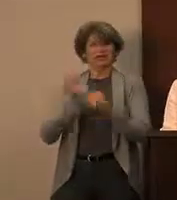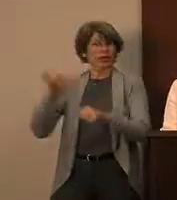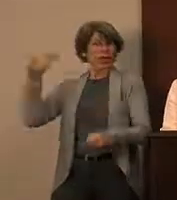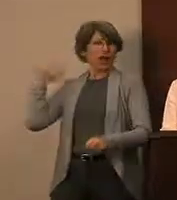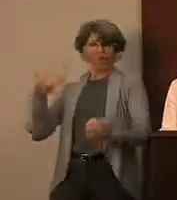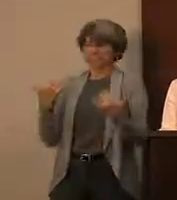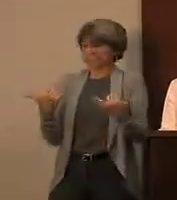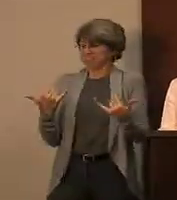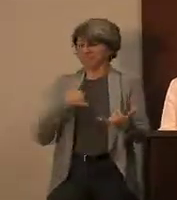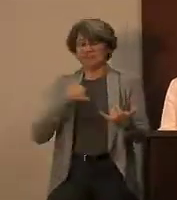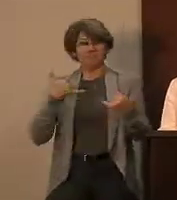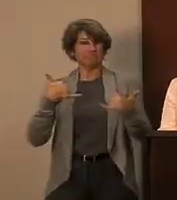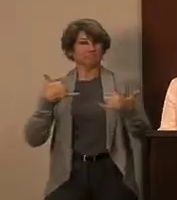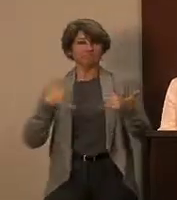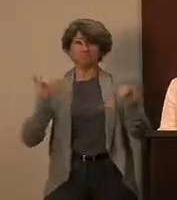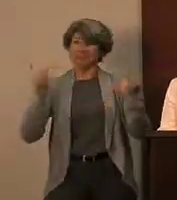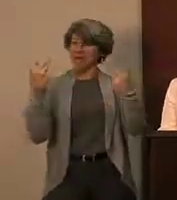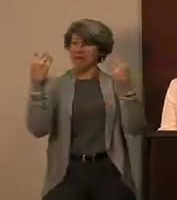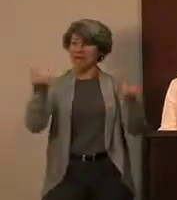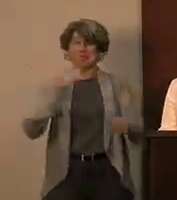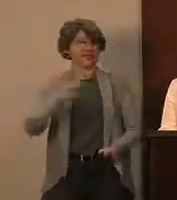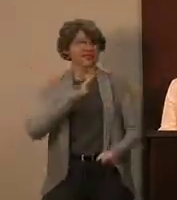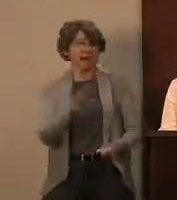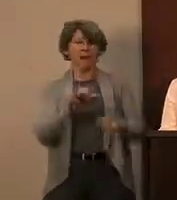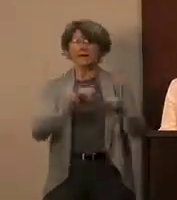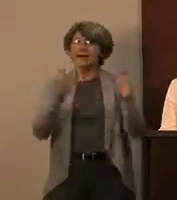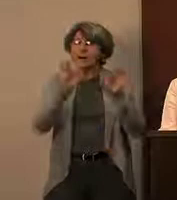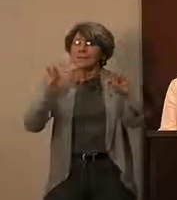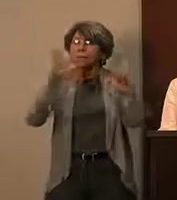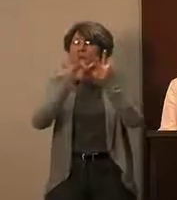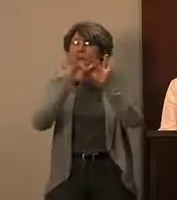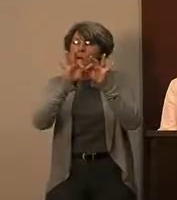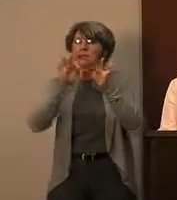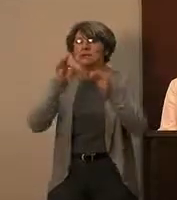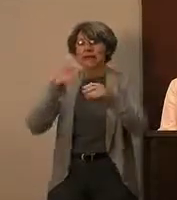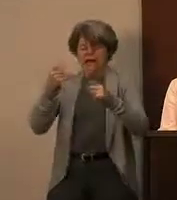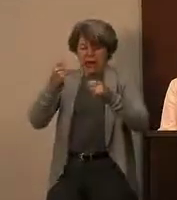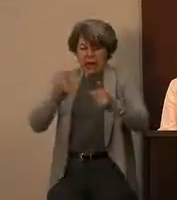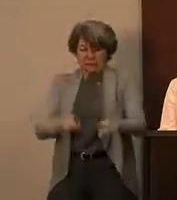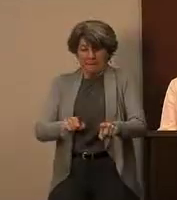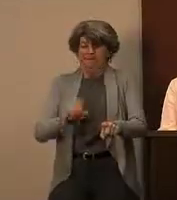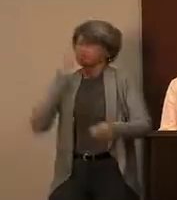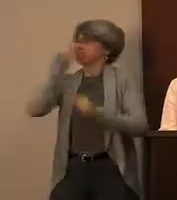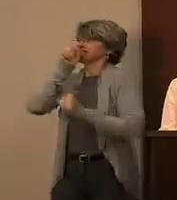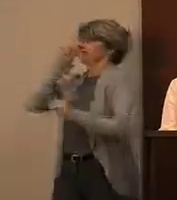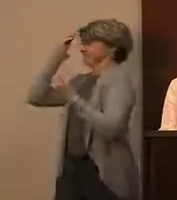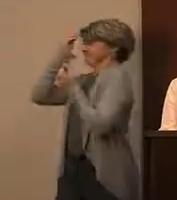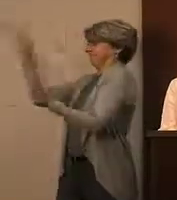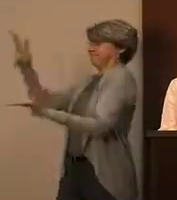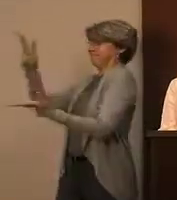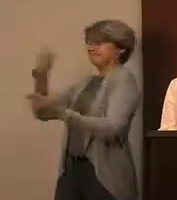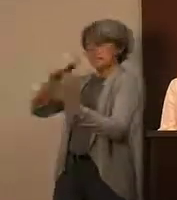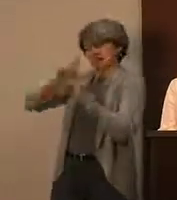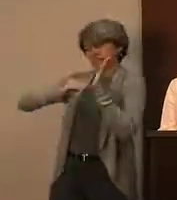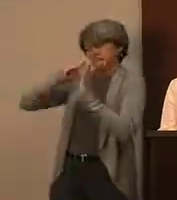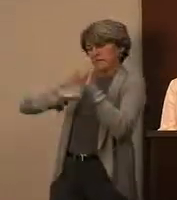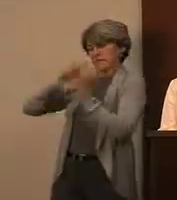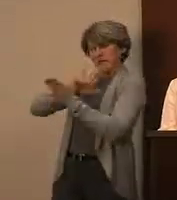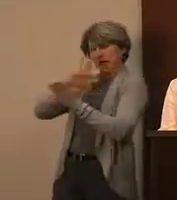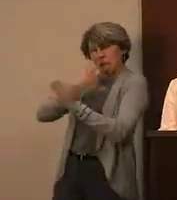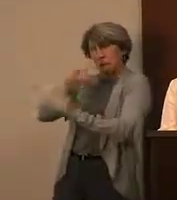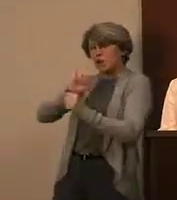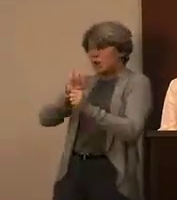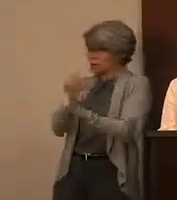healthy, and everything was fine. But the important thing was I reported it immediately. I filled out all the proper protocol